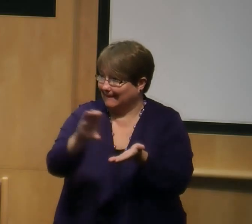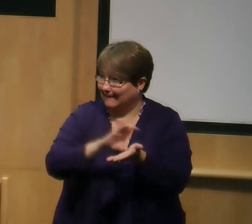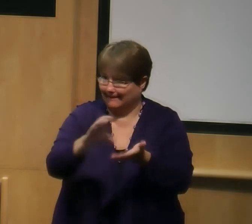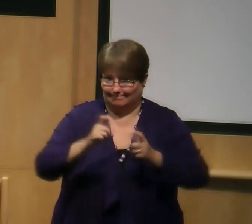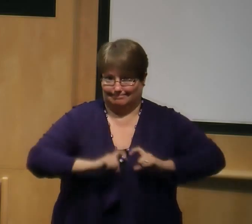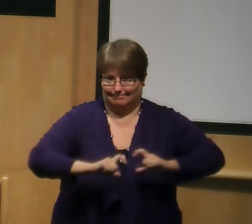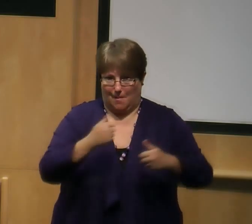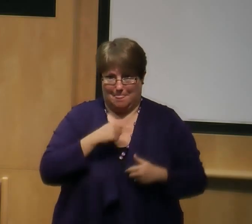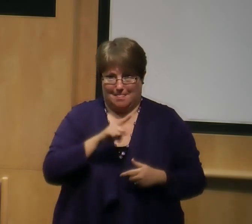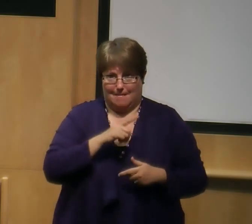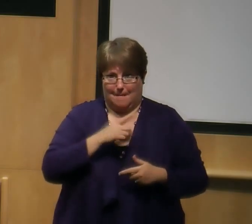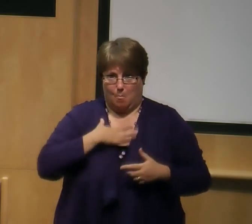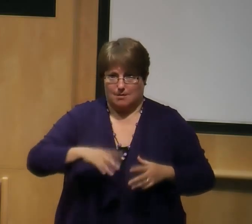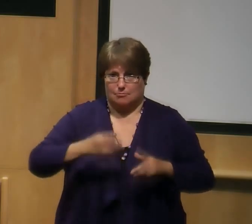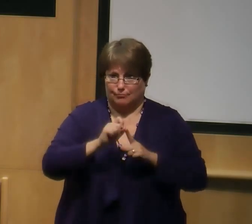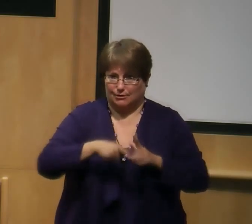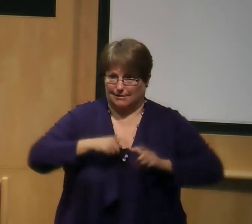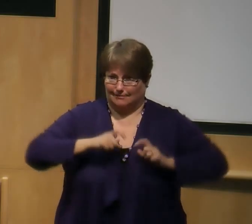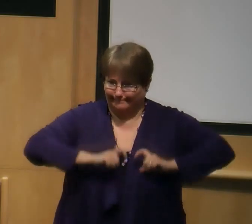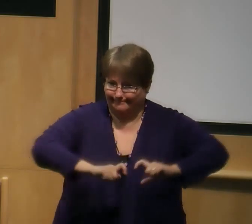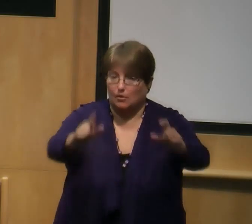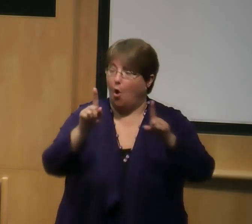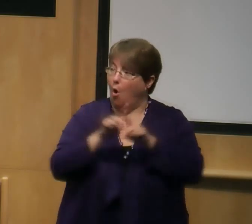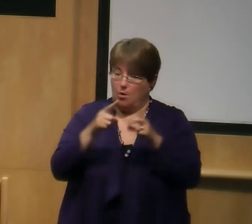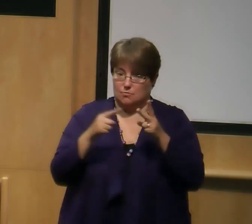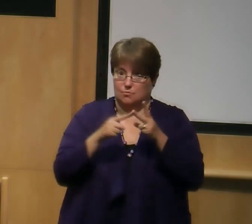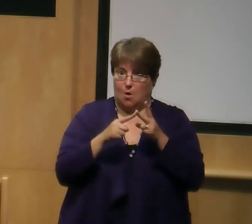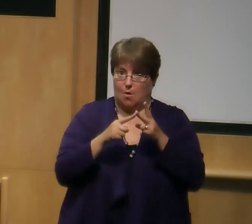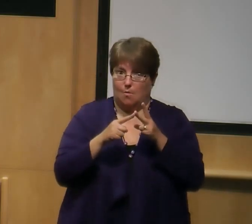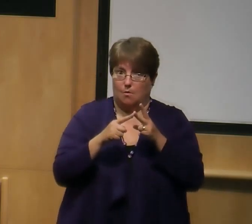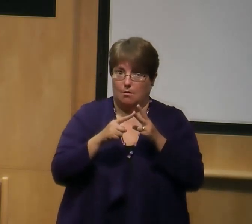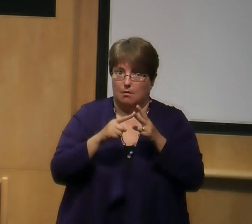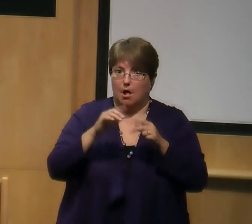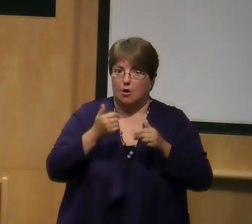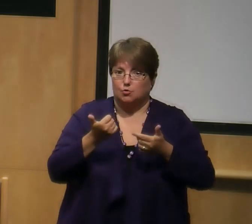The 2 years of that is for future funding, because obviously we want the project to continue.